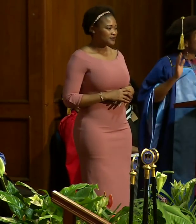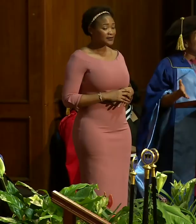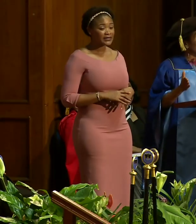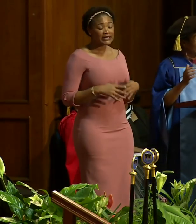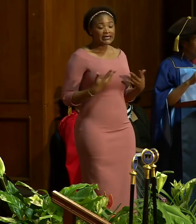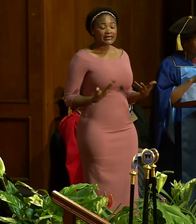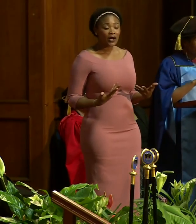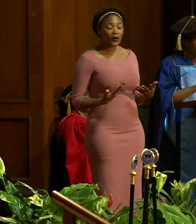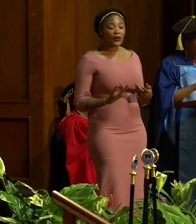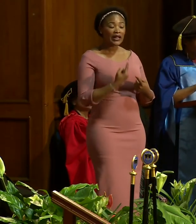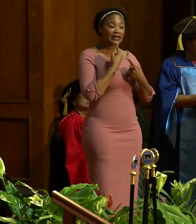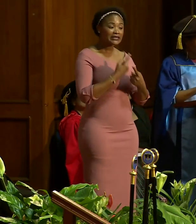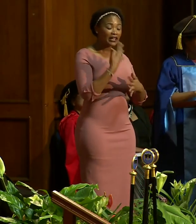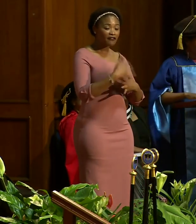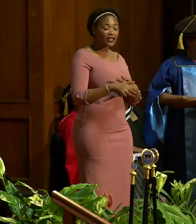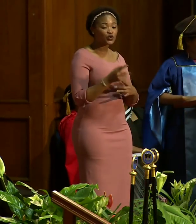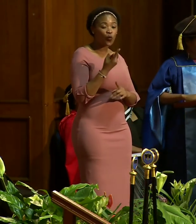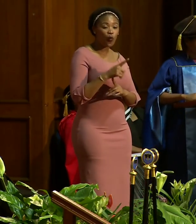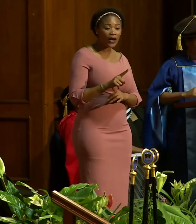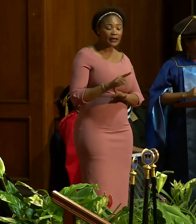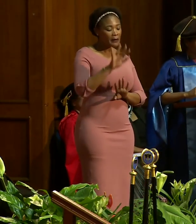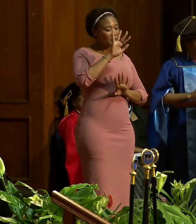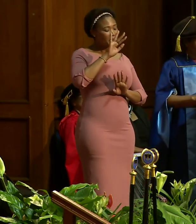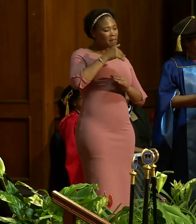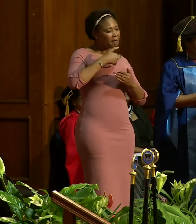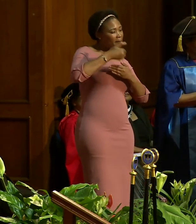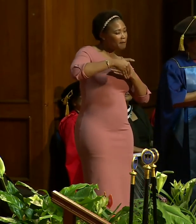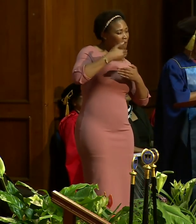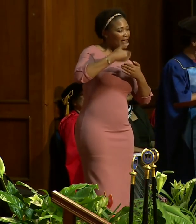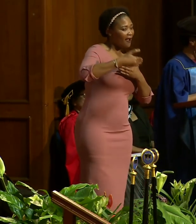It's been said that behind every graduate